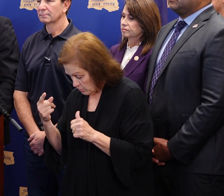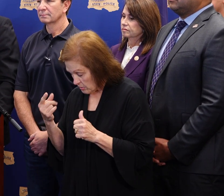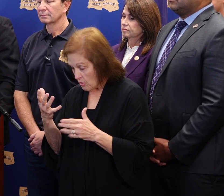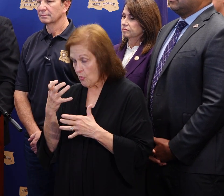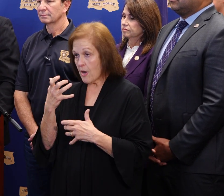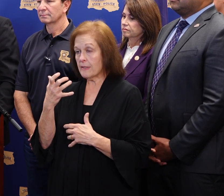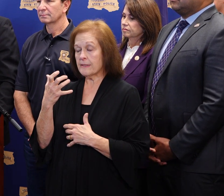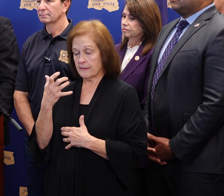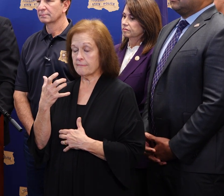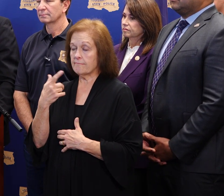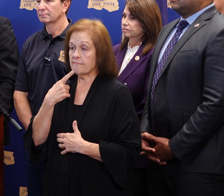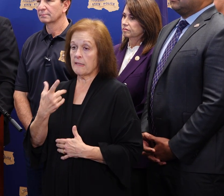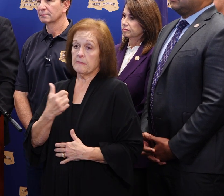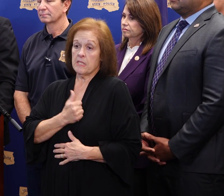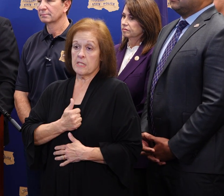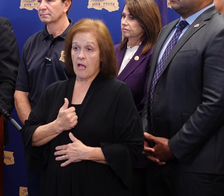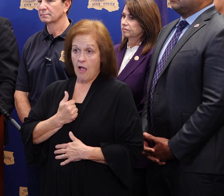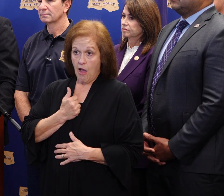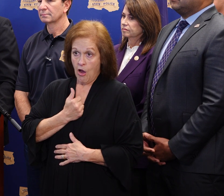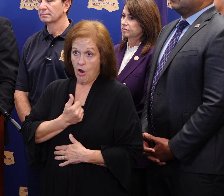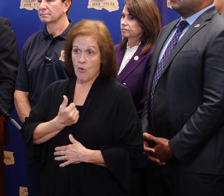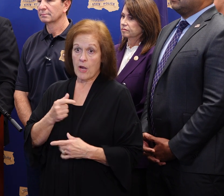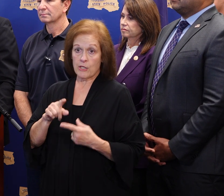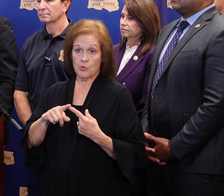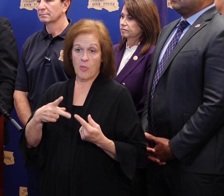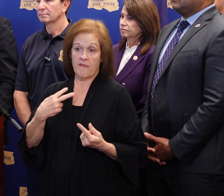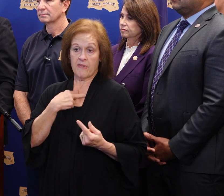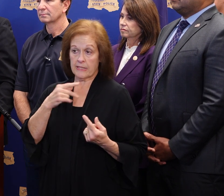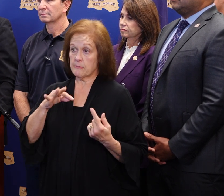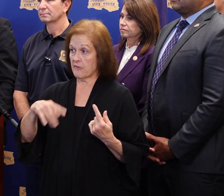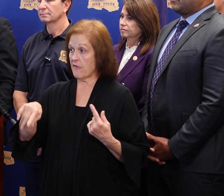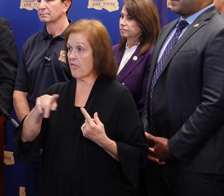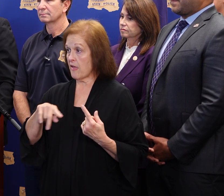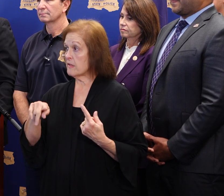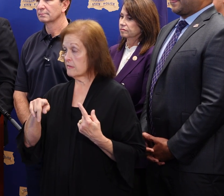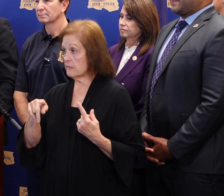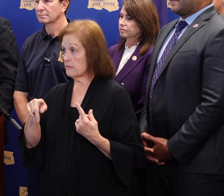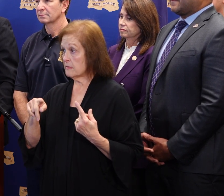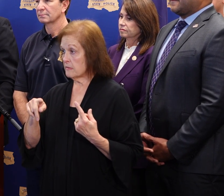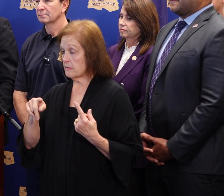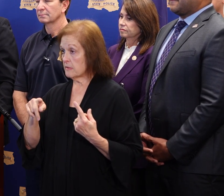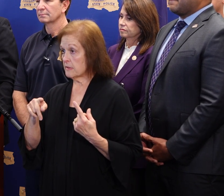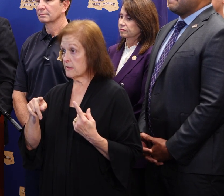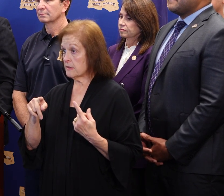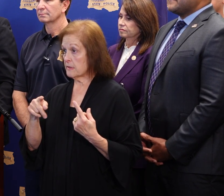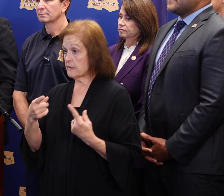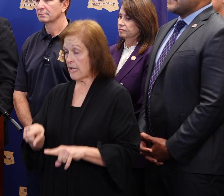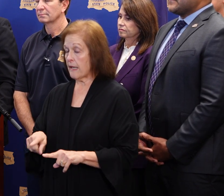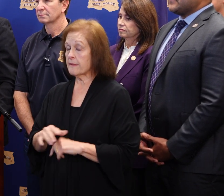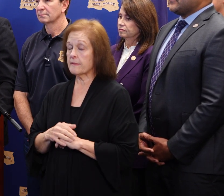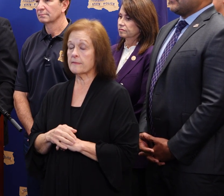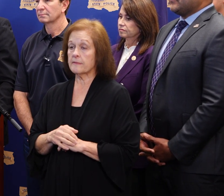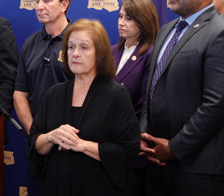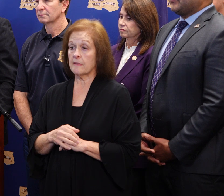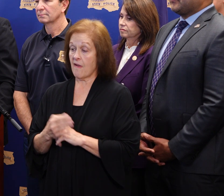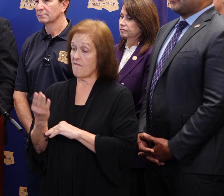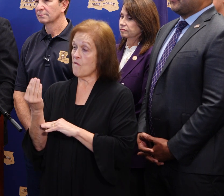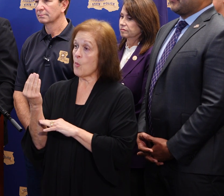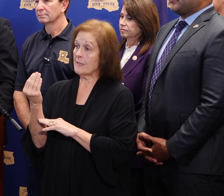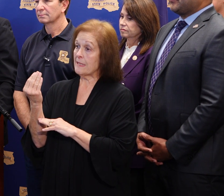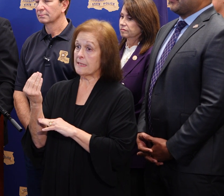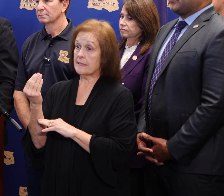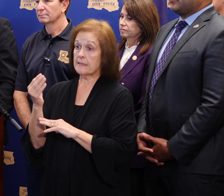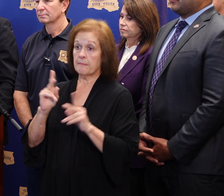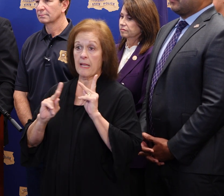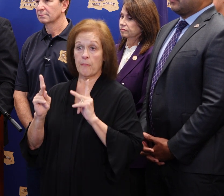to send our deepest condolences to the victims of this horrific attack and their loved ones. 14 innocent victims were